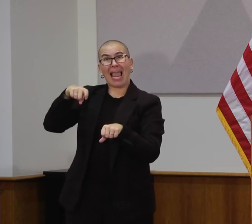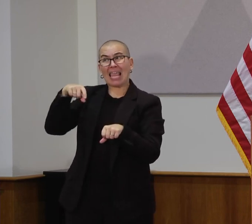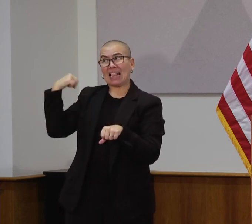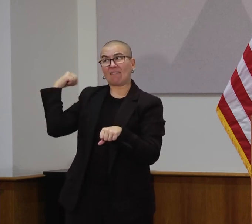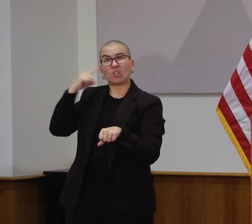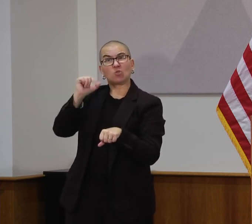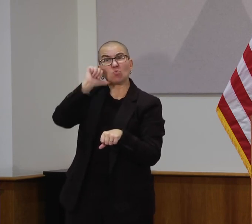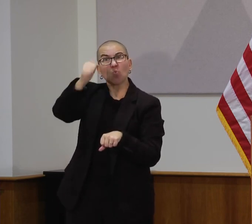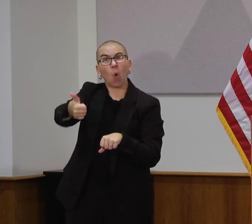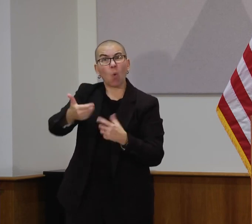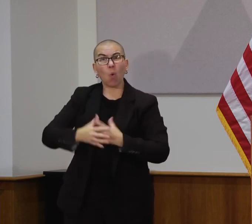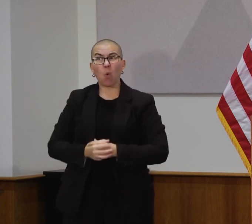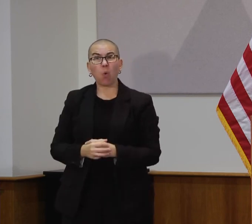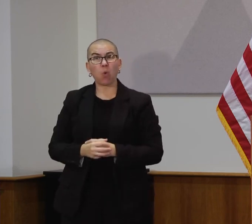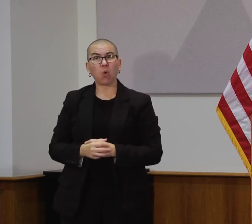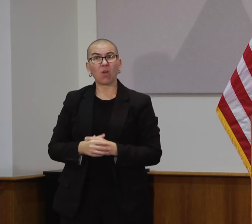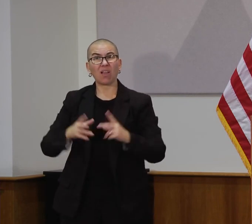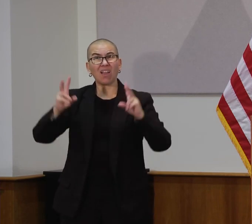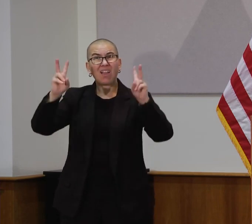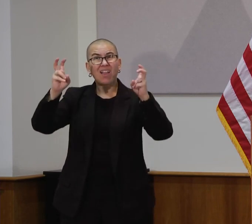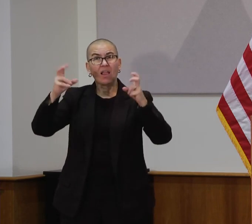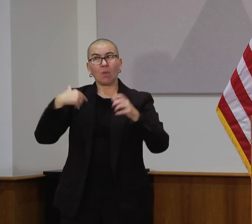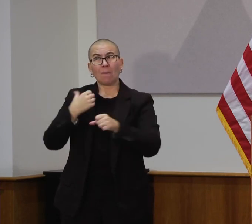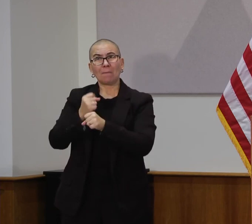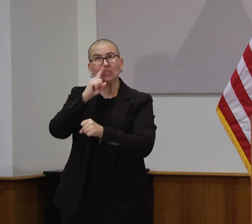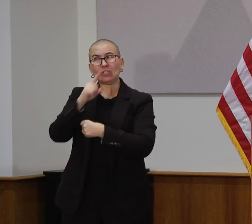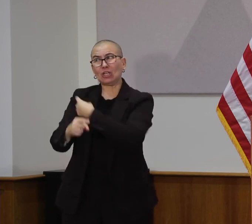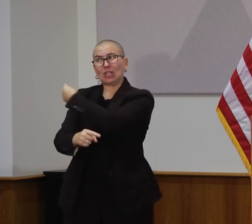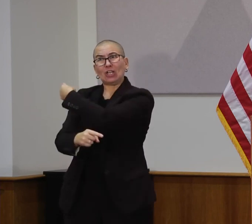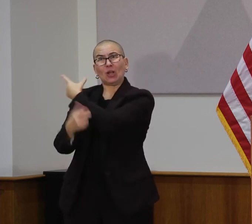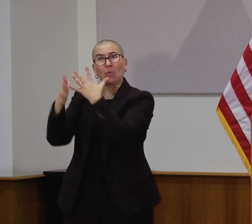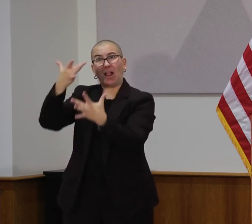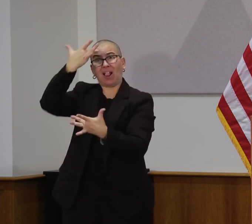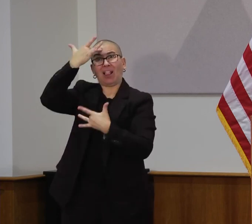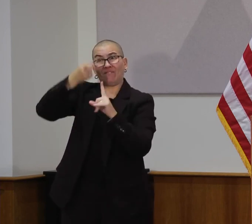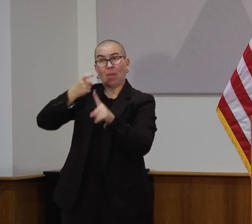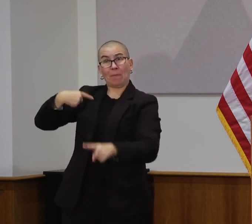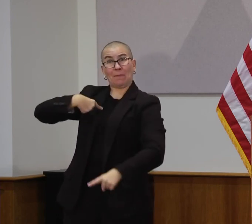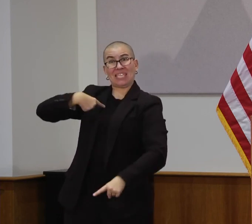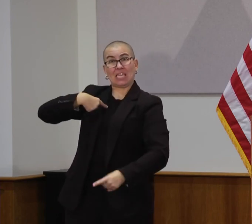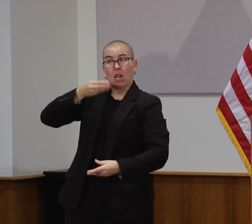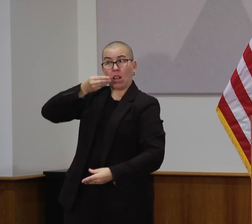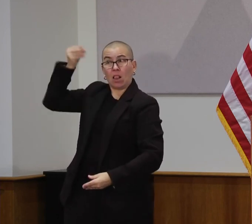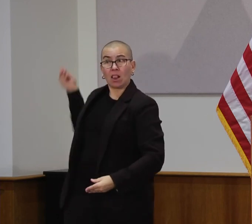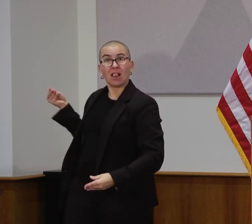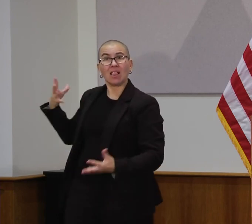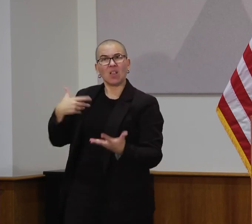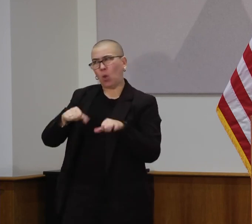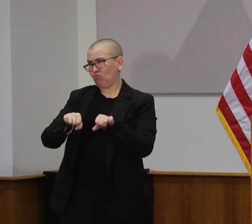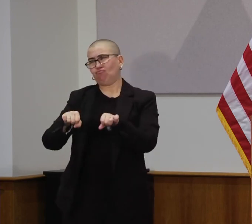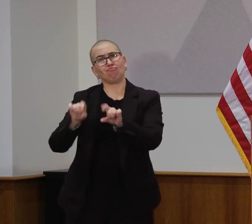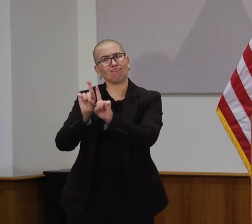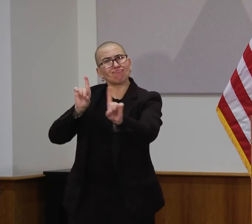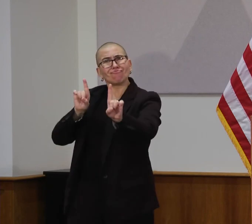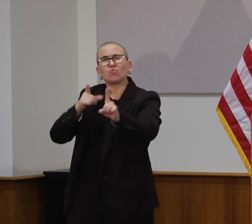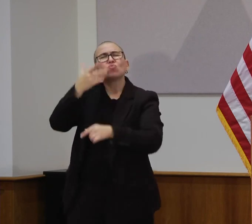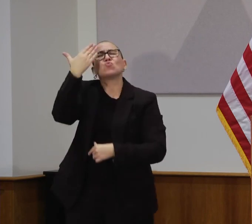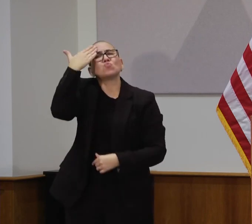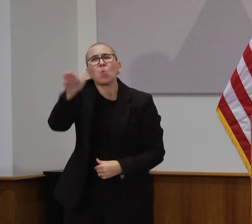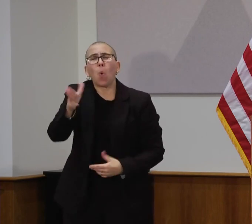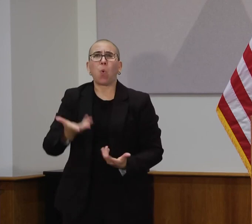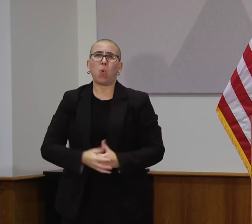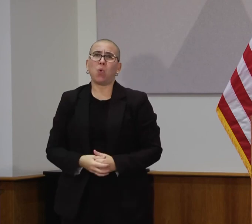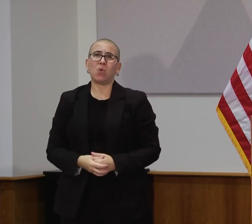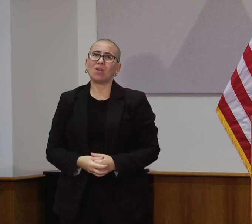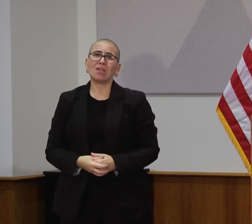we can be there for you. Mask up and keep your distance. We need to ensure that there will be a